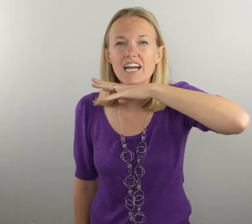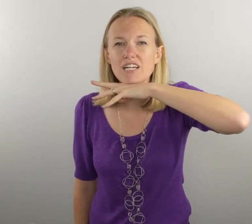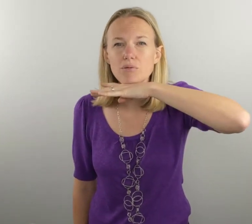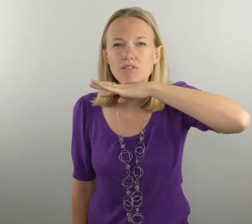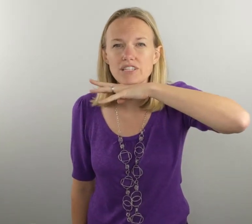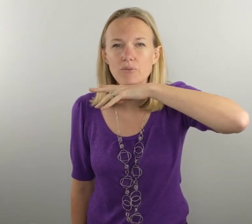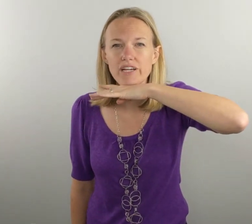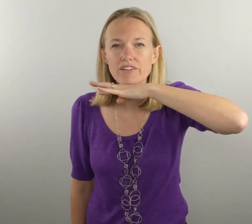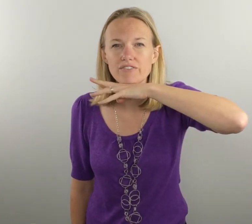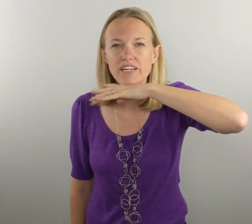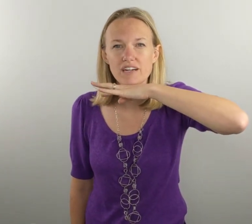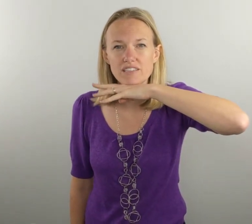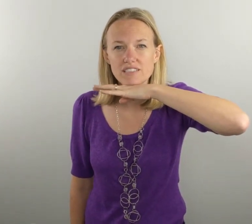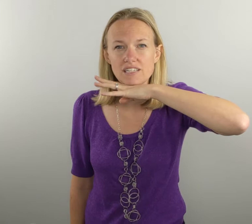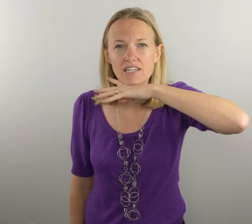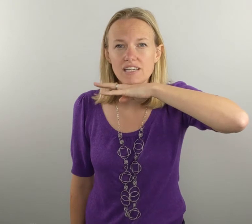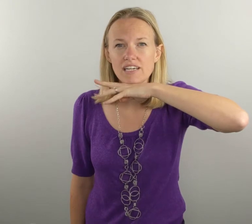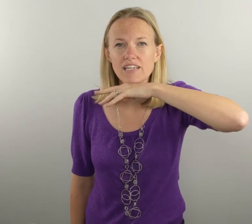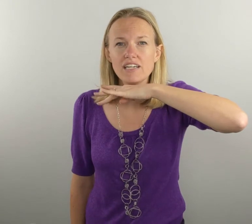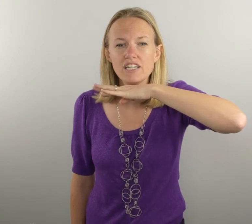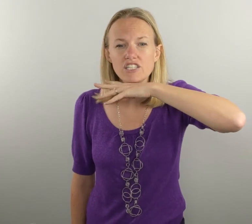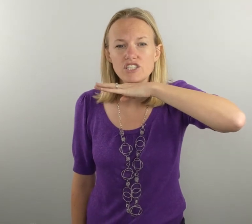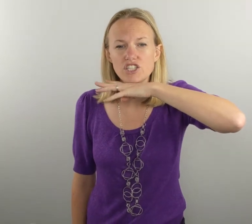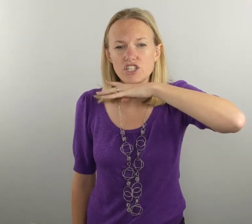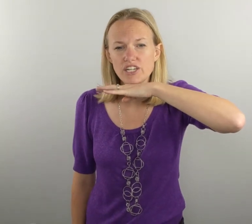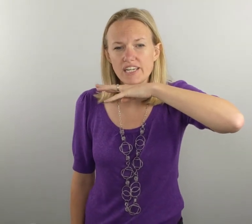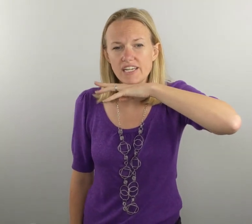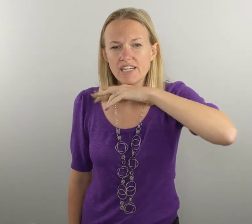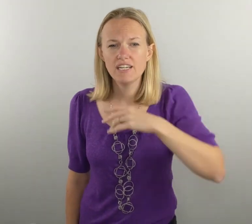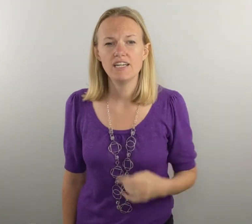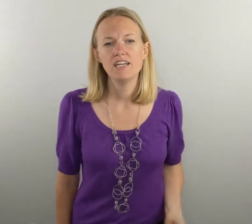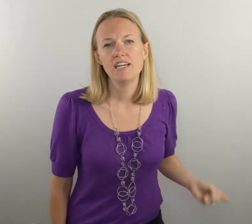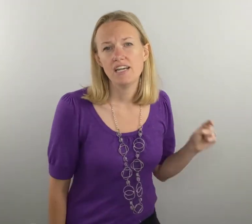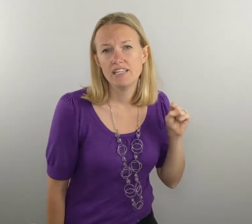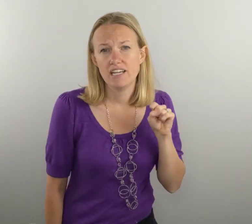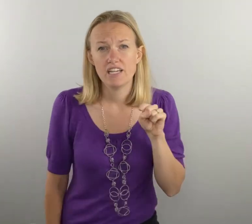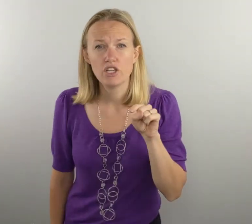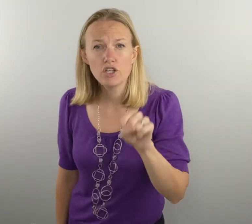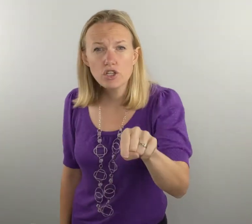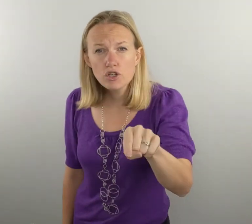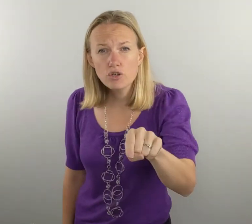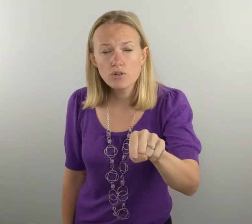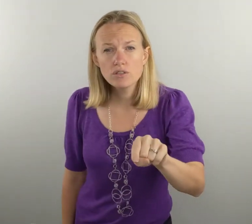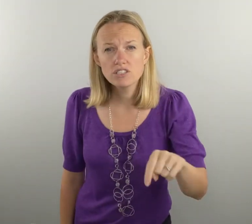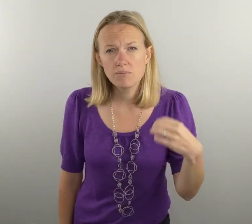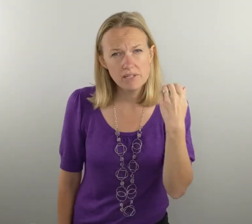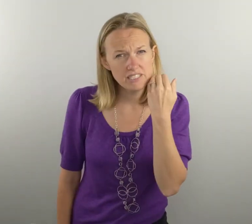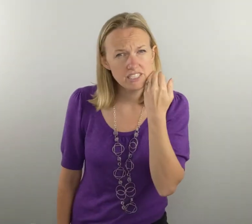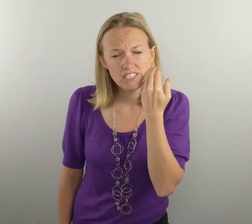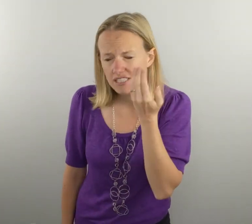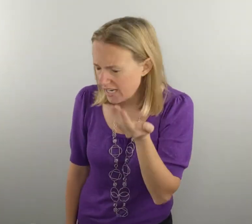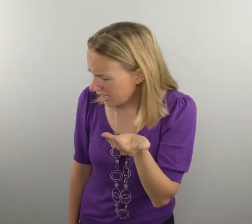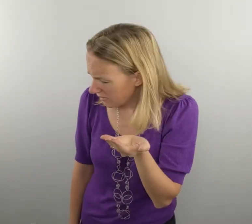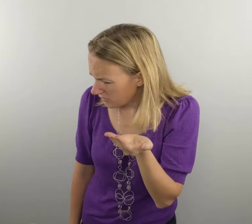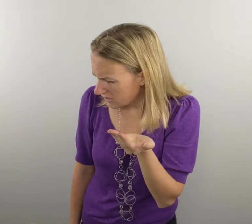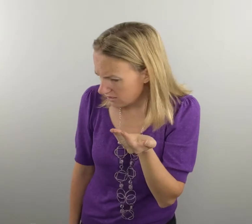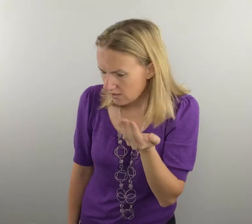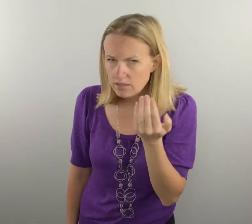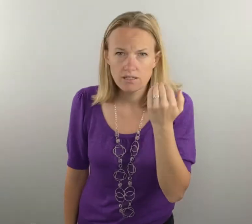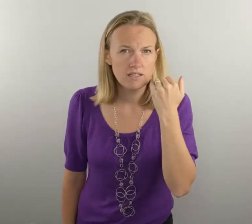but only you wiggle your fingers. Okay? Dirty. And that you should be ashamed. Okay,